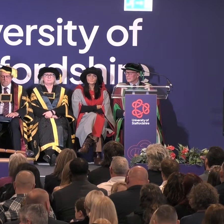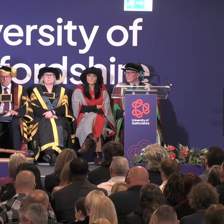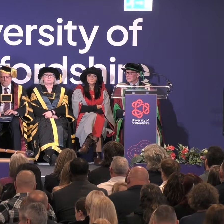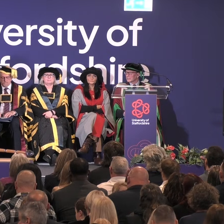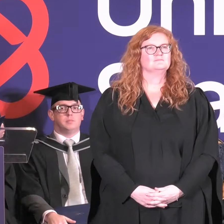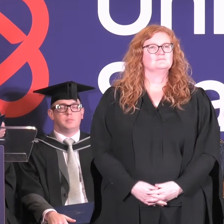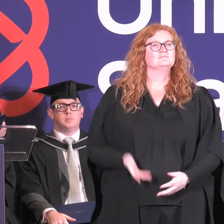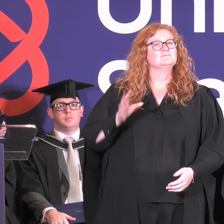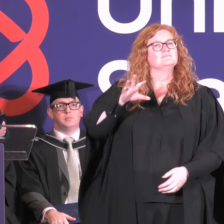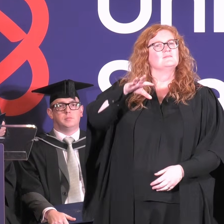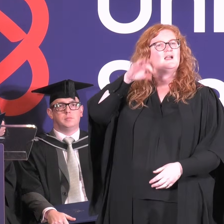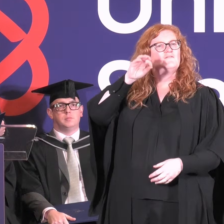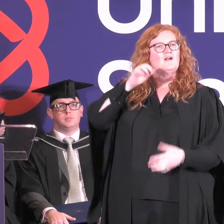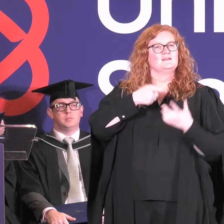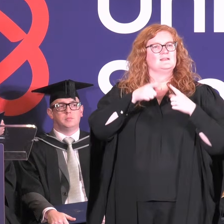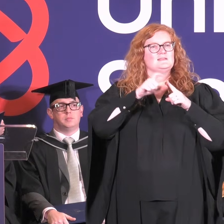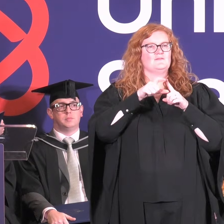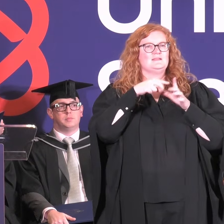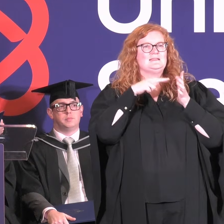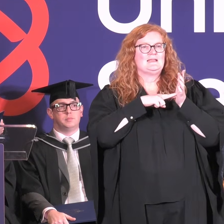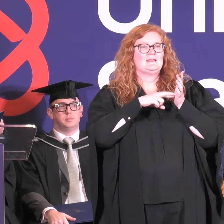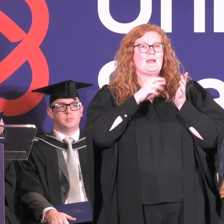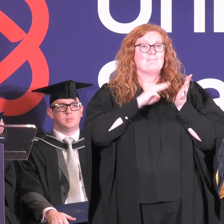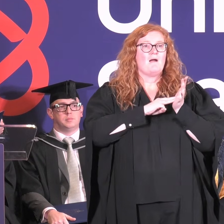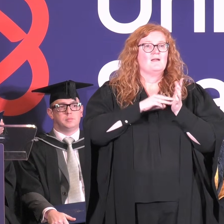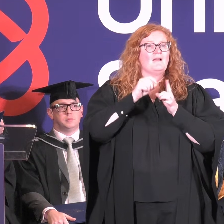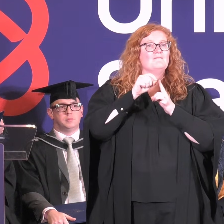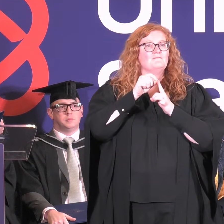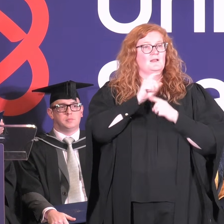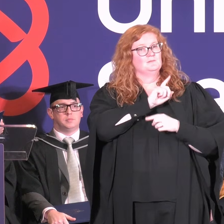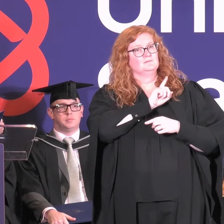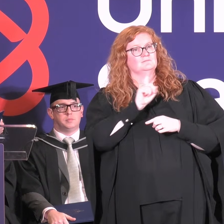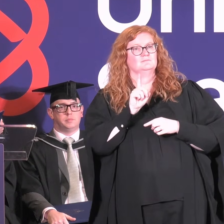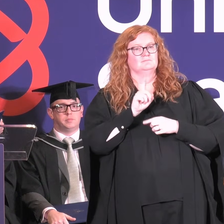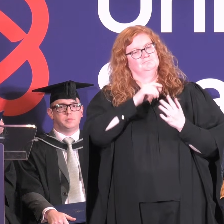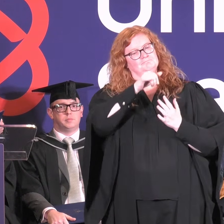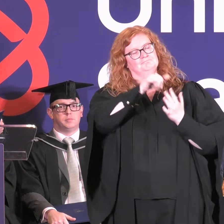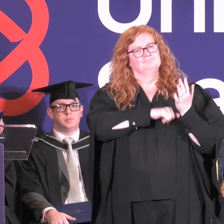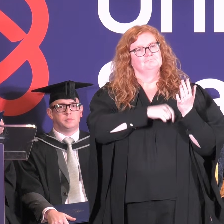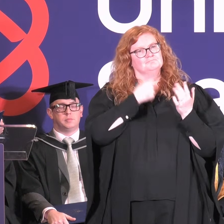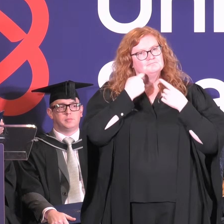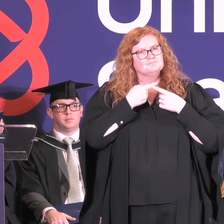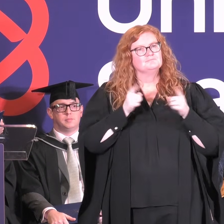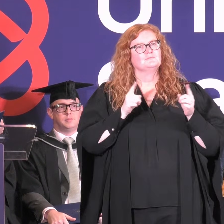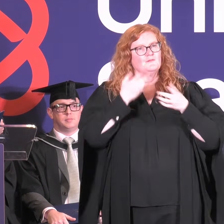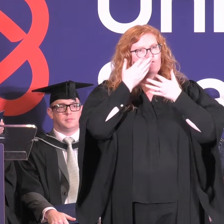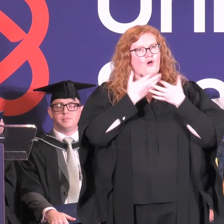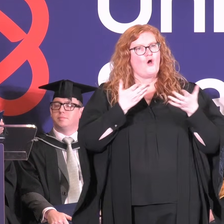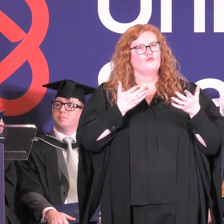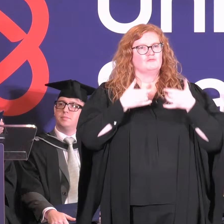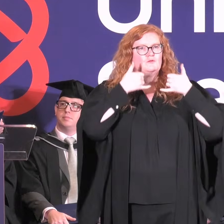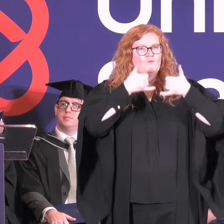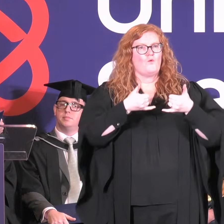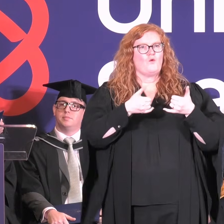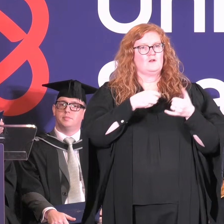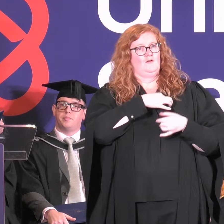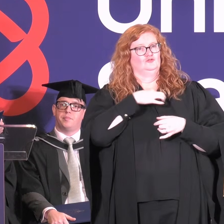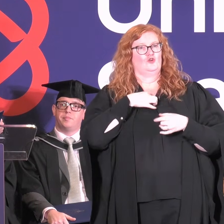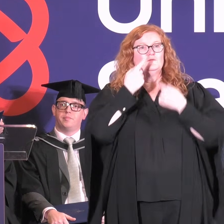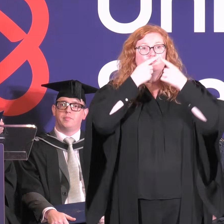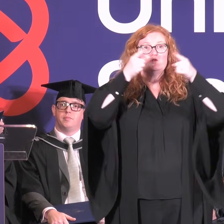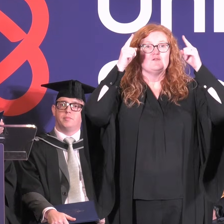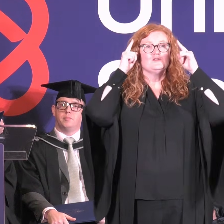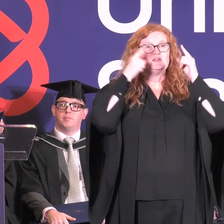I invite the Executive Dean, Mike Phillips, to deliver the citation for the Honorary Award of Doctor of the University